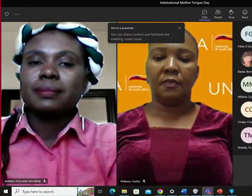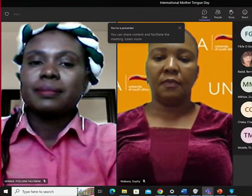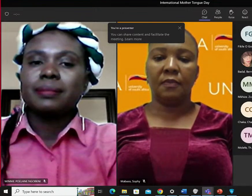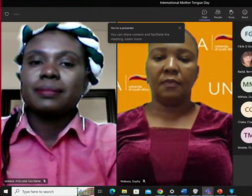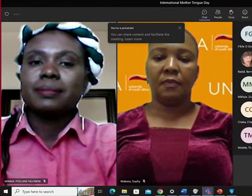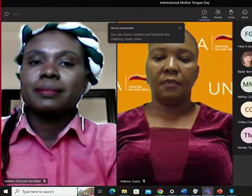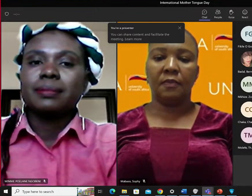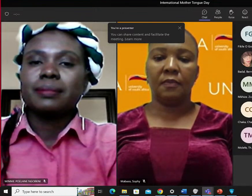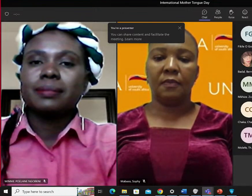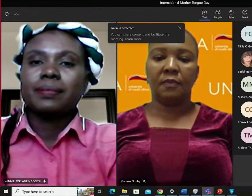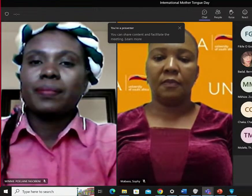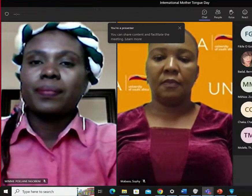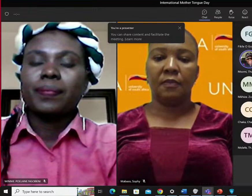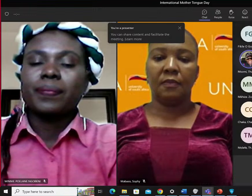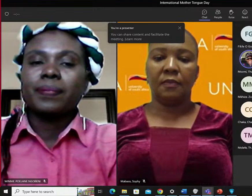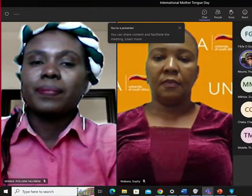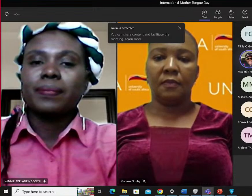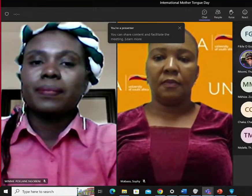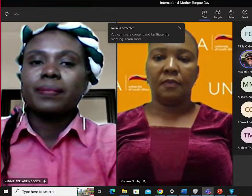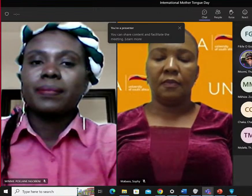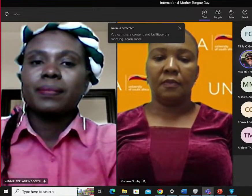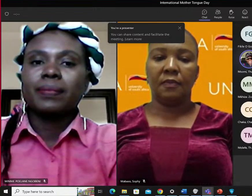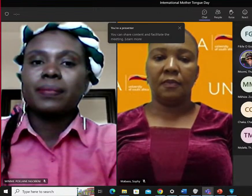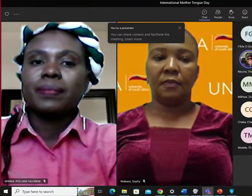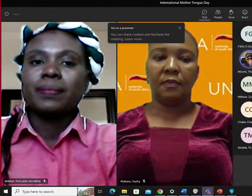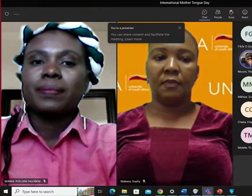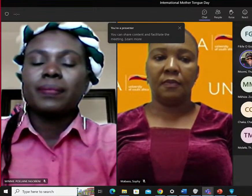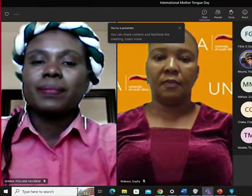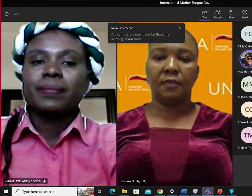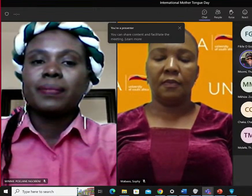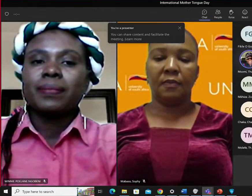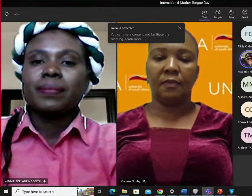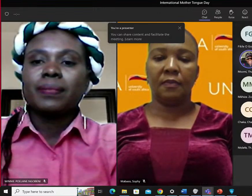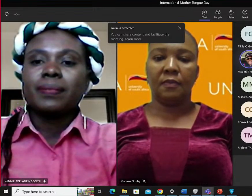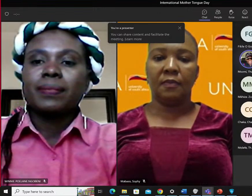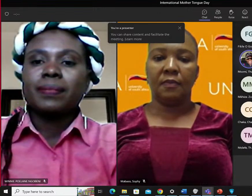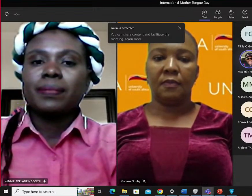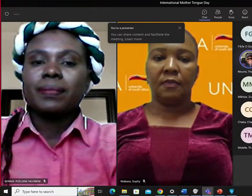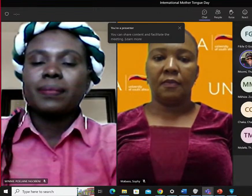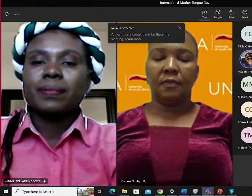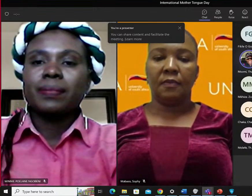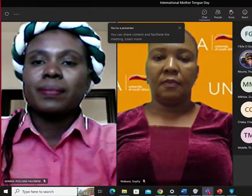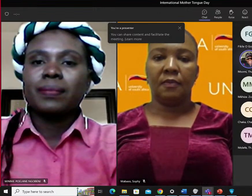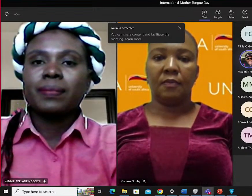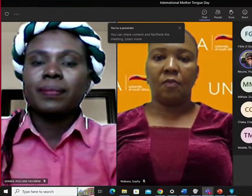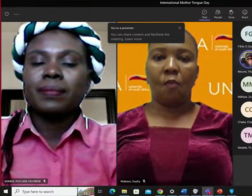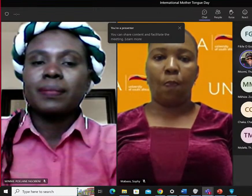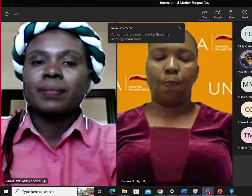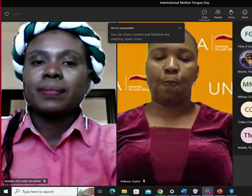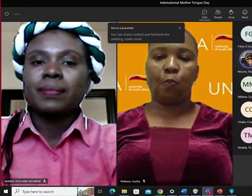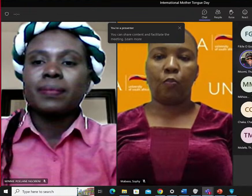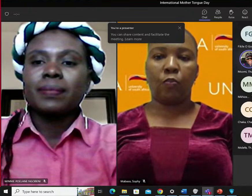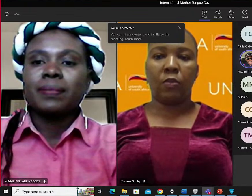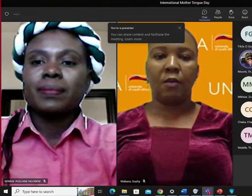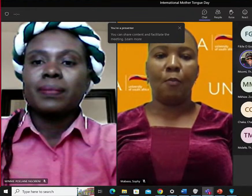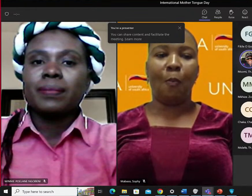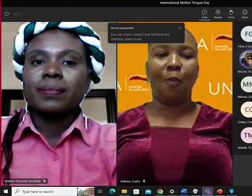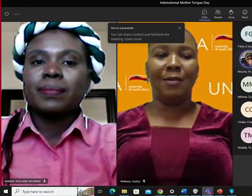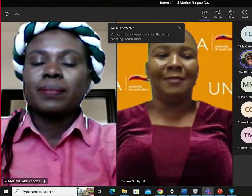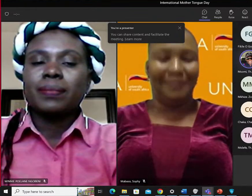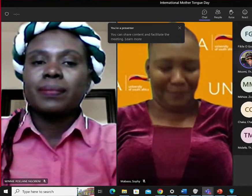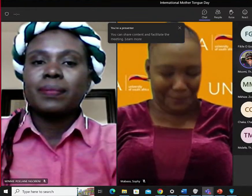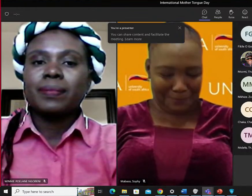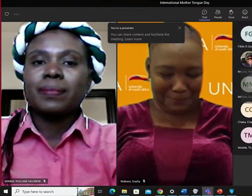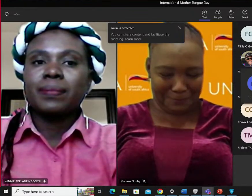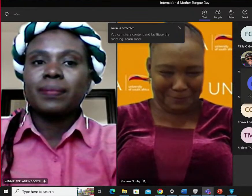ngolwimi lwam nawe nontulo. Good morning, colleagues. We can't hear anything. I think today it's a sign language only. I'm not